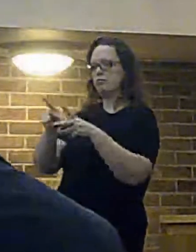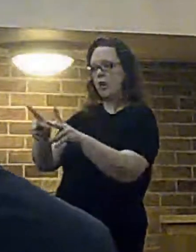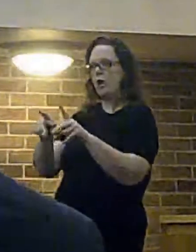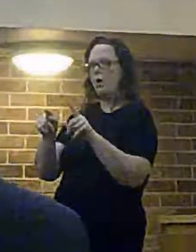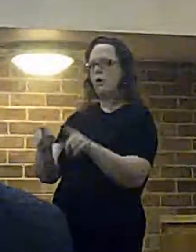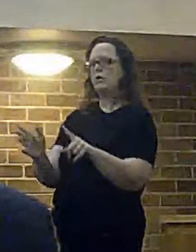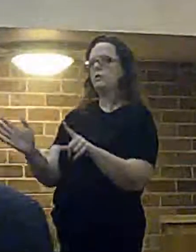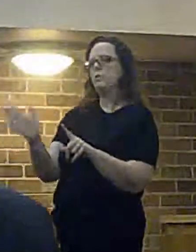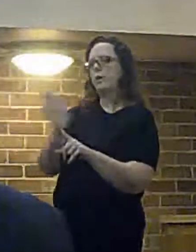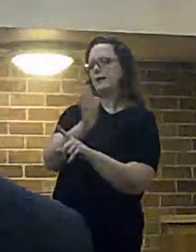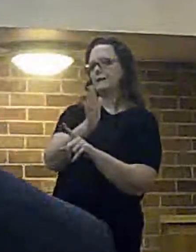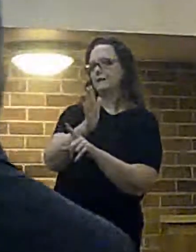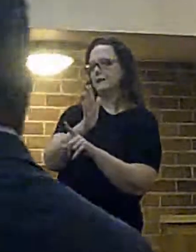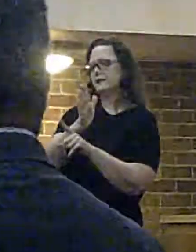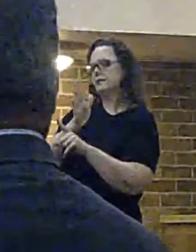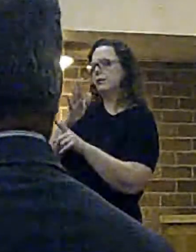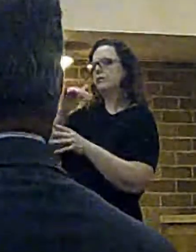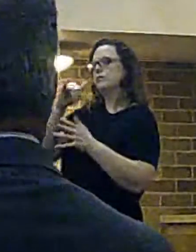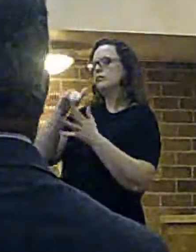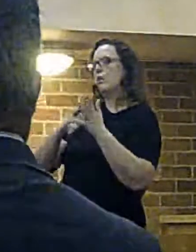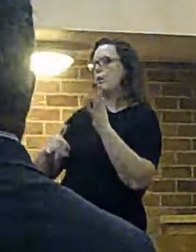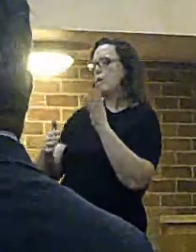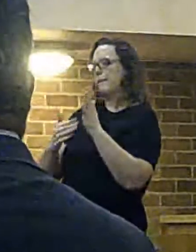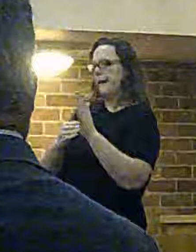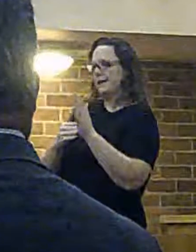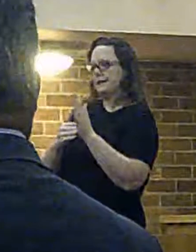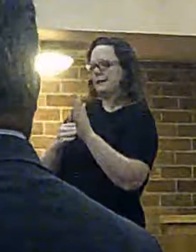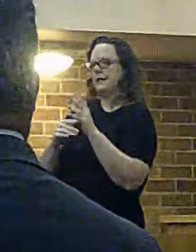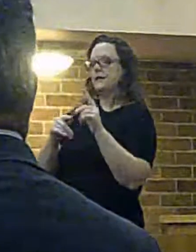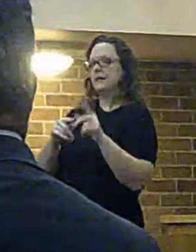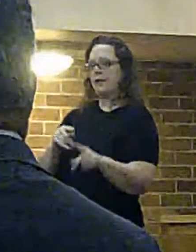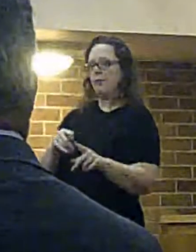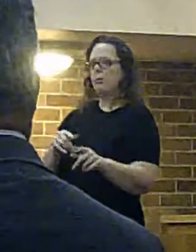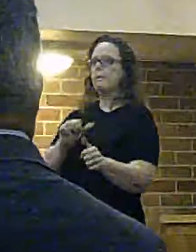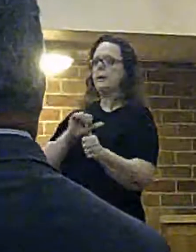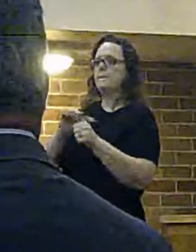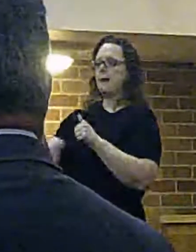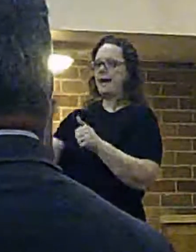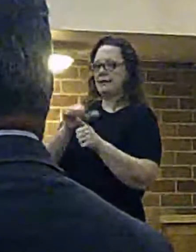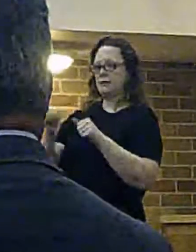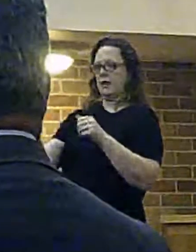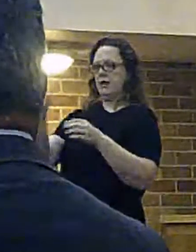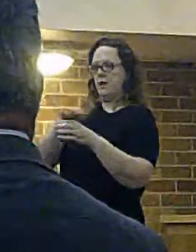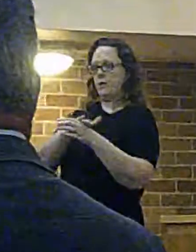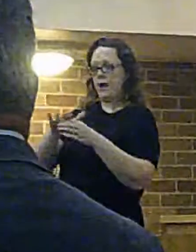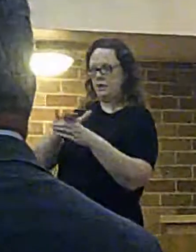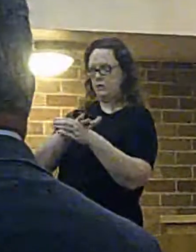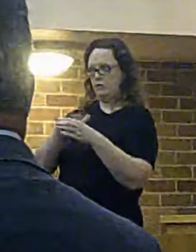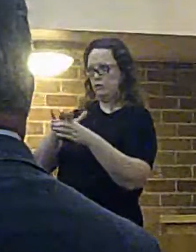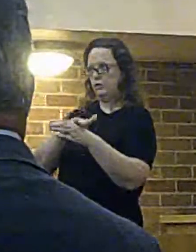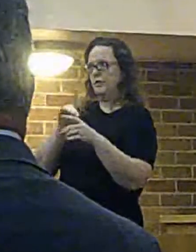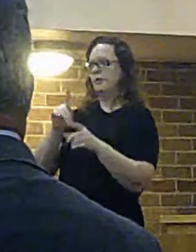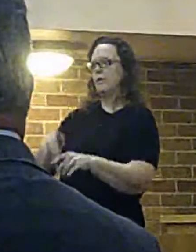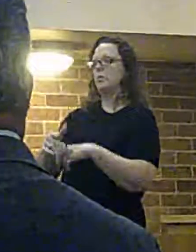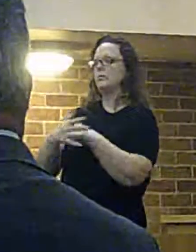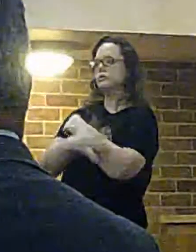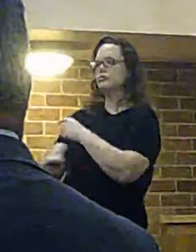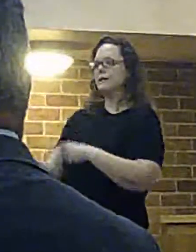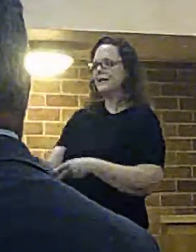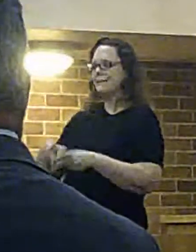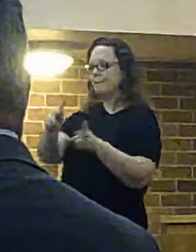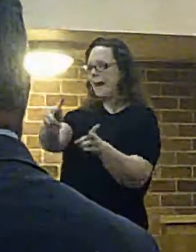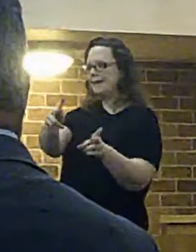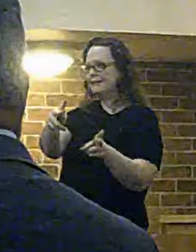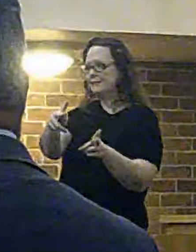just to the west of Sorghum Massey, would be an even more optimal location than the library, but it is in the Greenbelt. So if